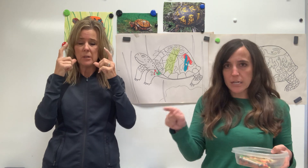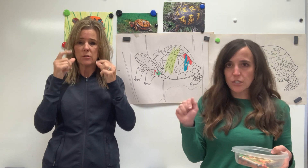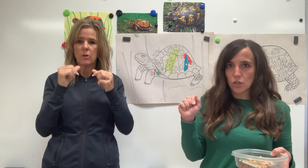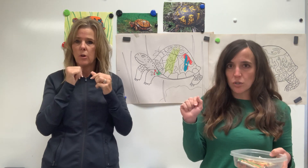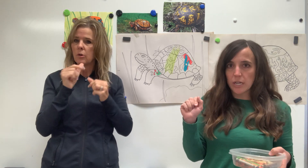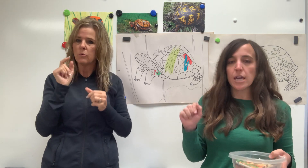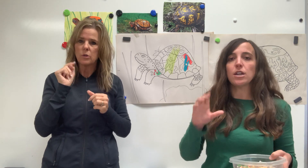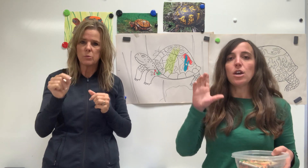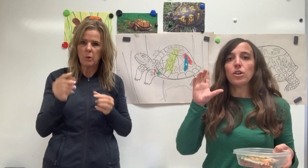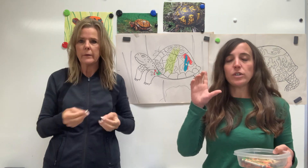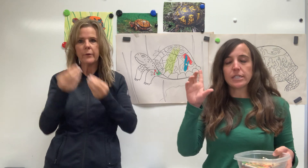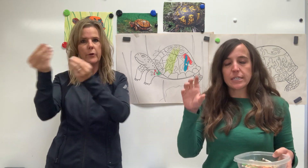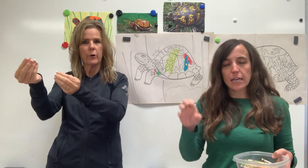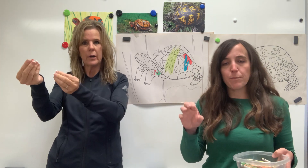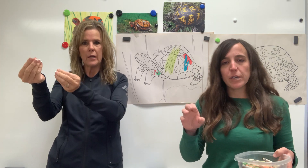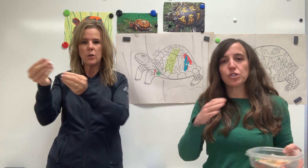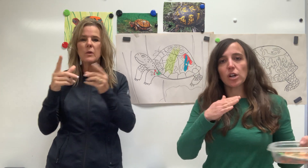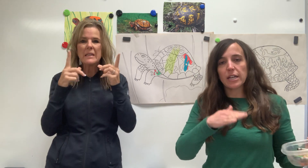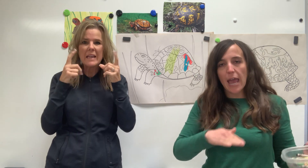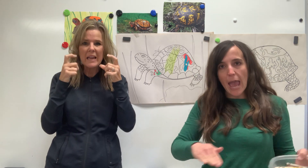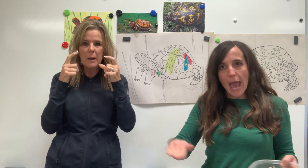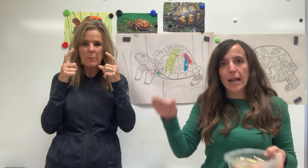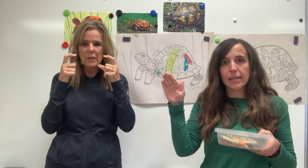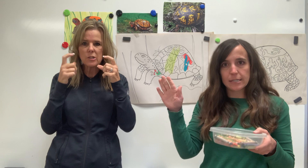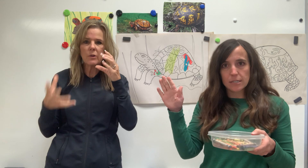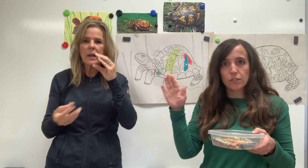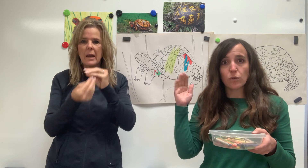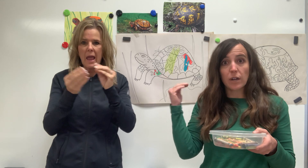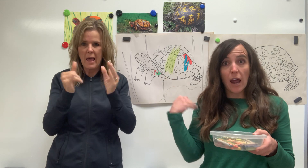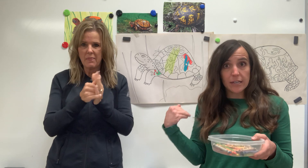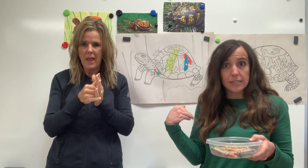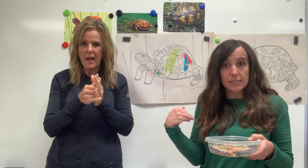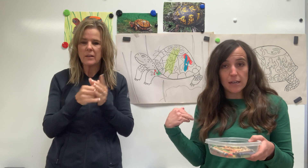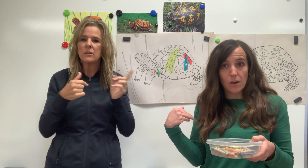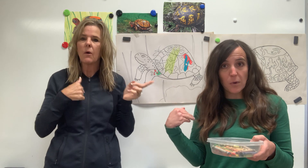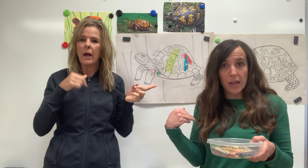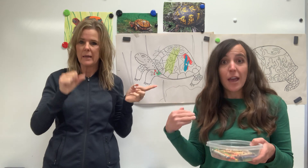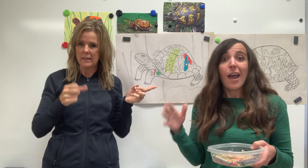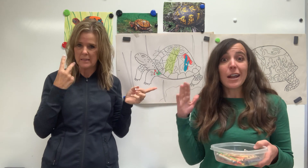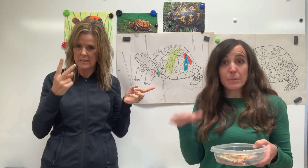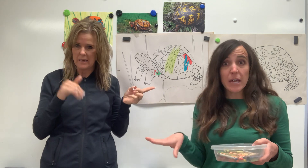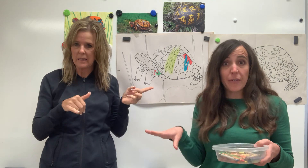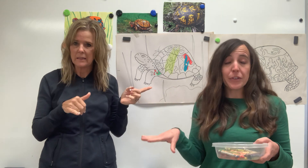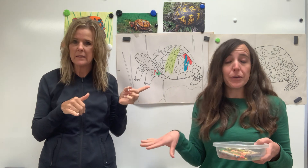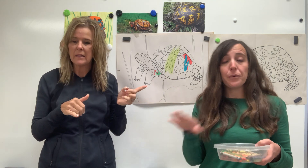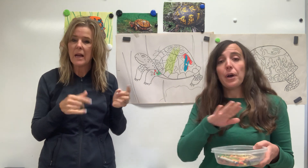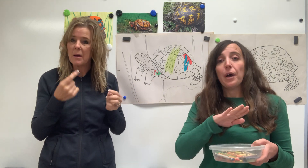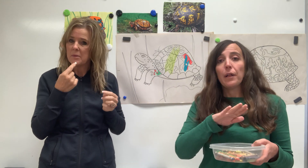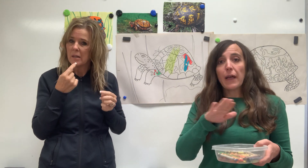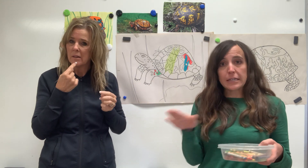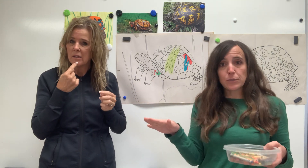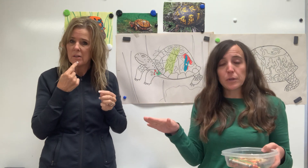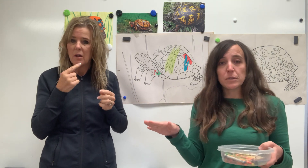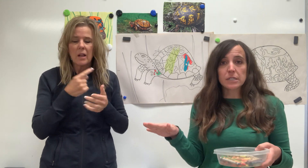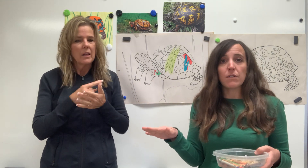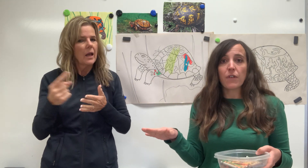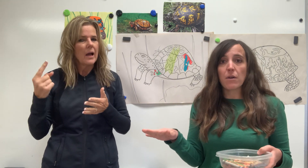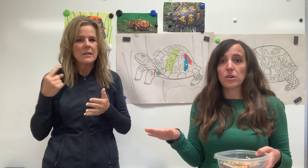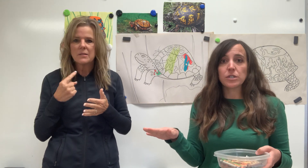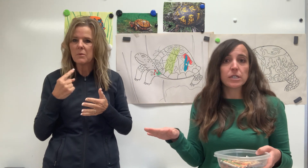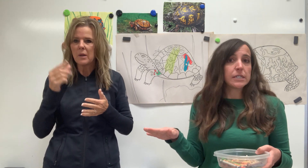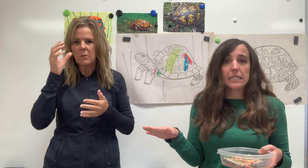just press turned in. You need to take a picture and add it so that I can see it, okay? And I'm telling you, last week